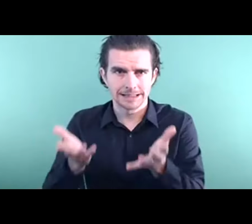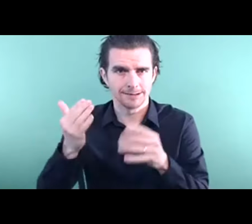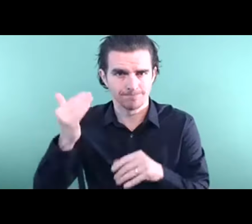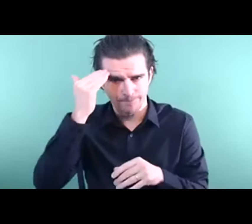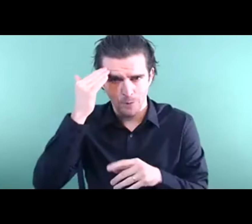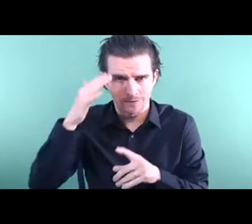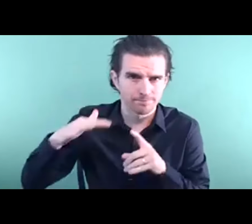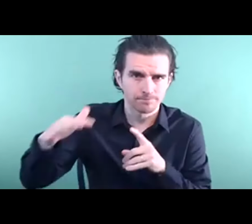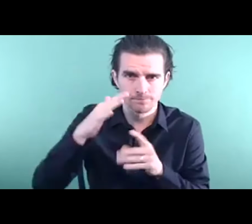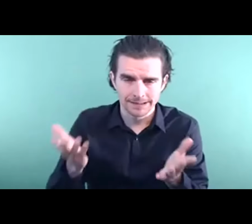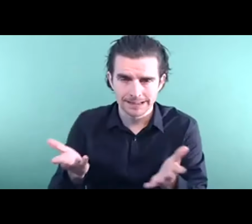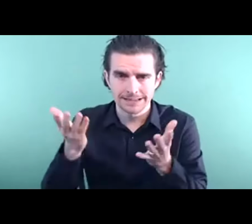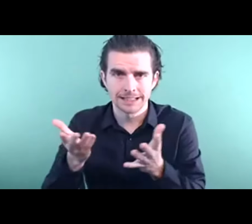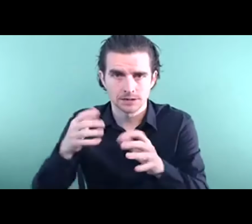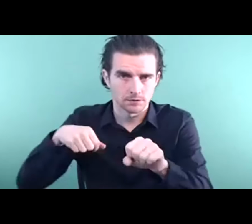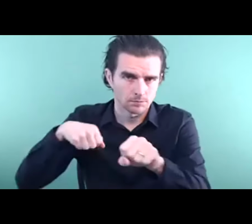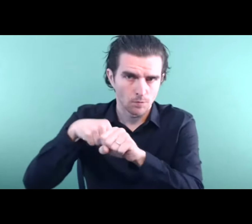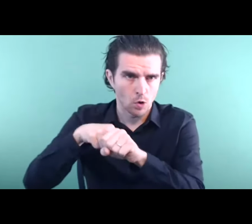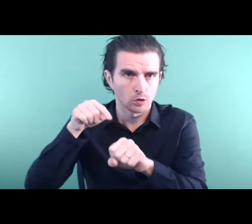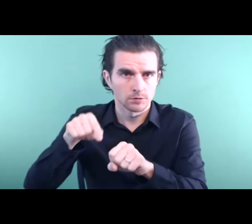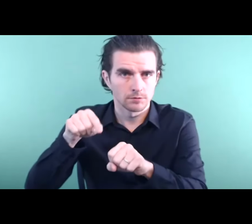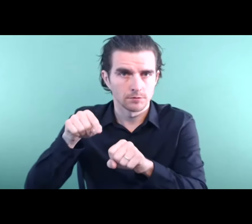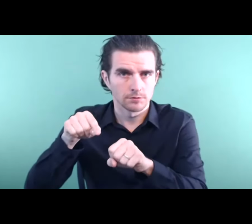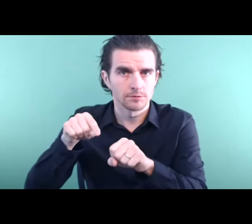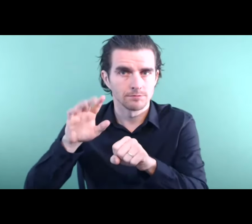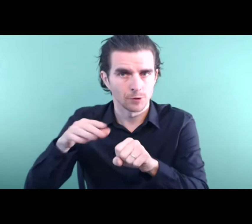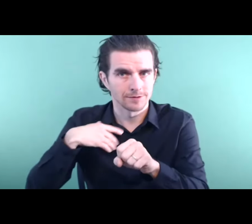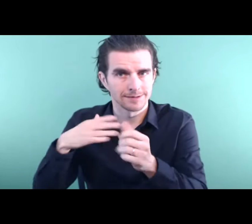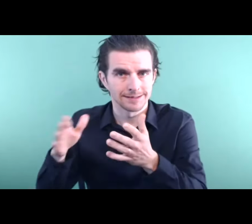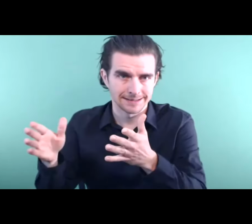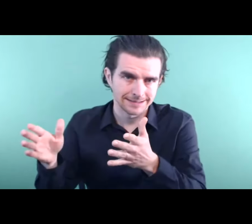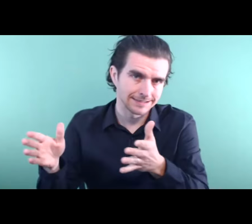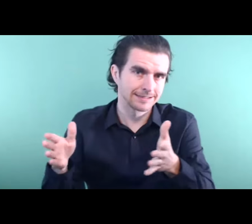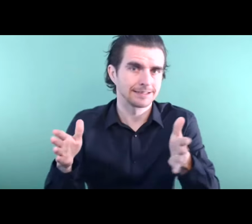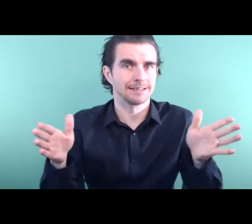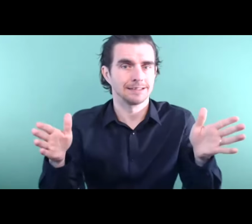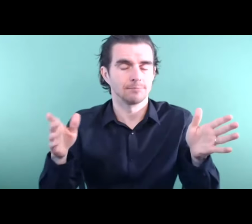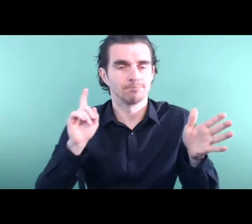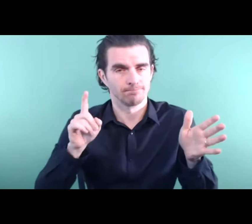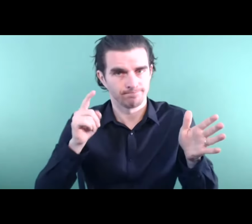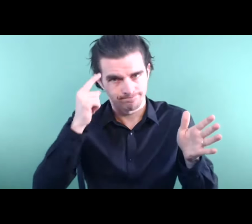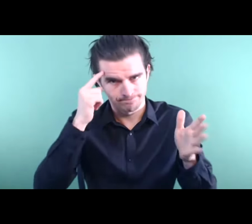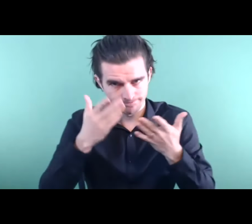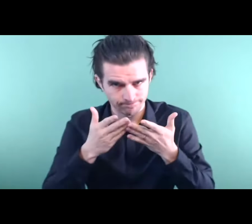transformative change, how do we make and translate these great principles as standards that we have